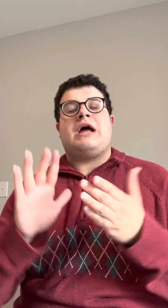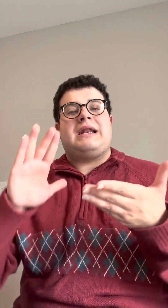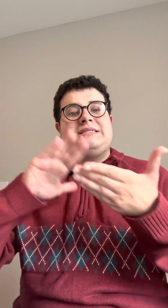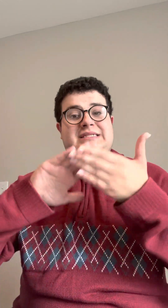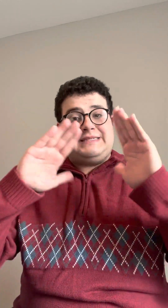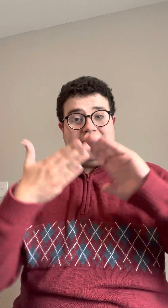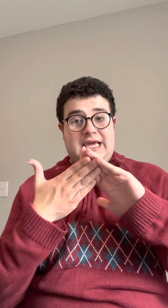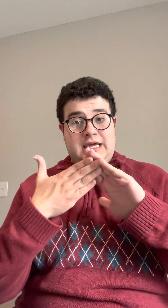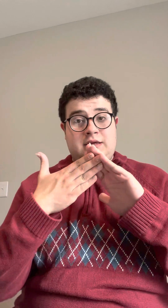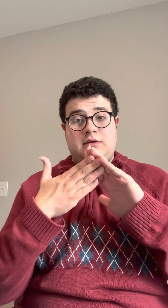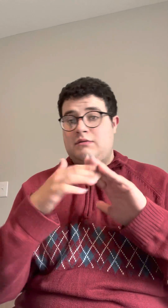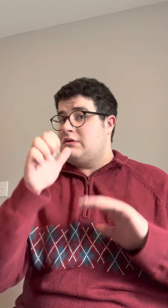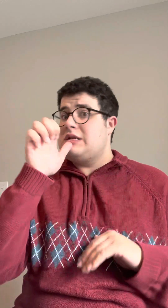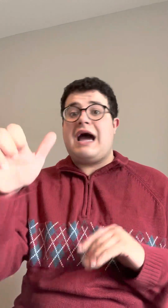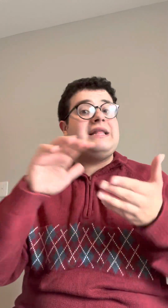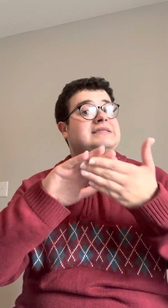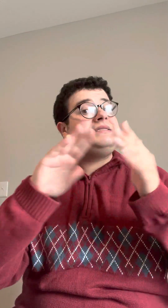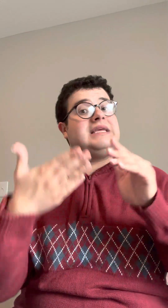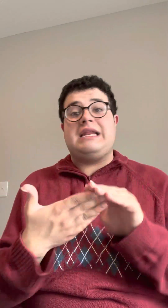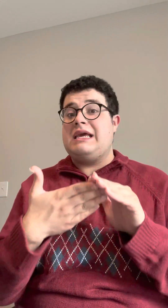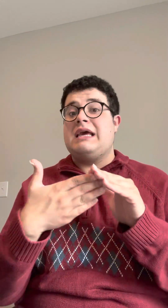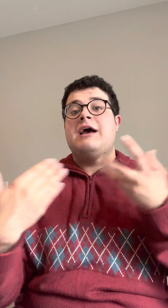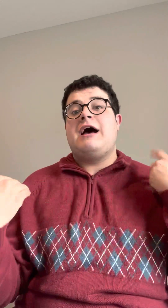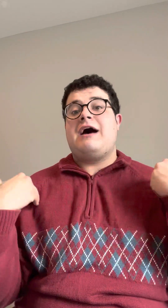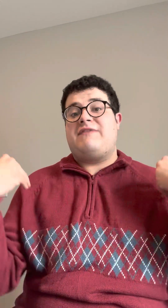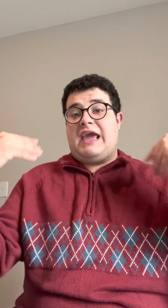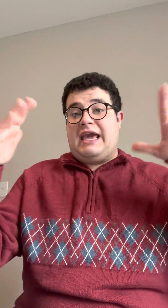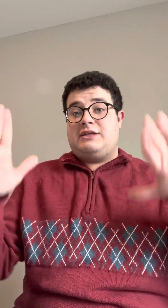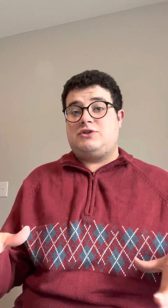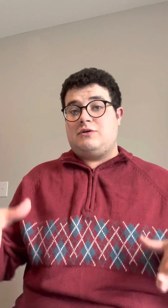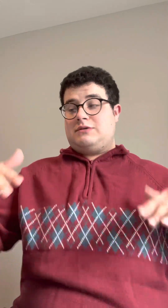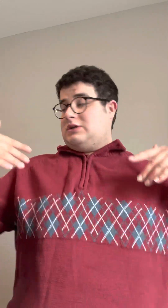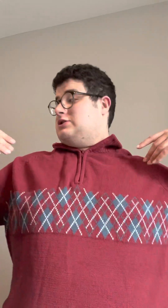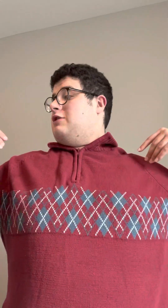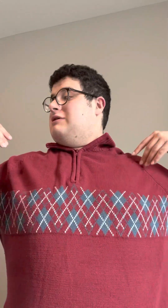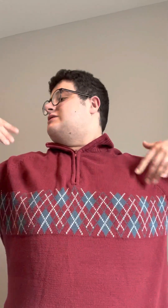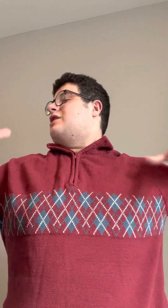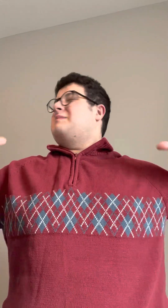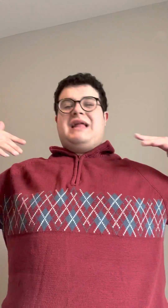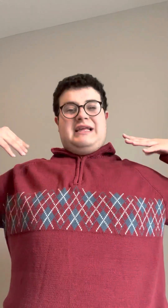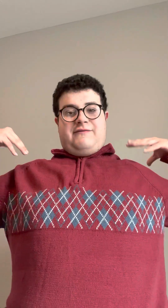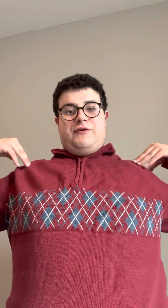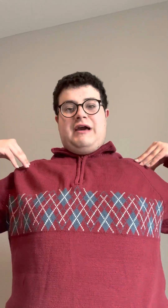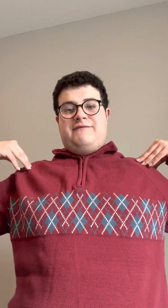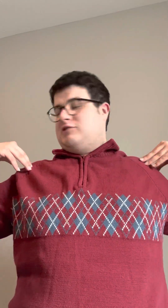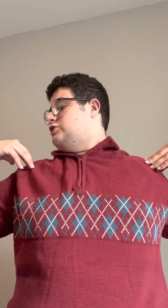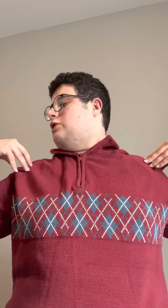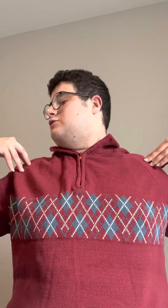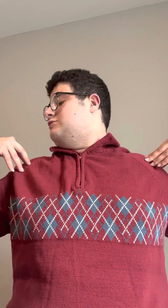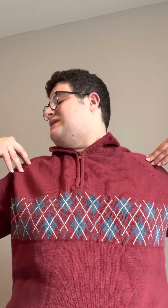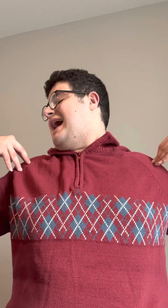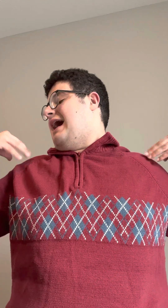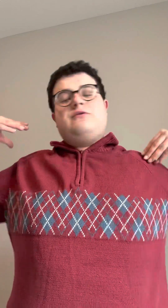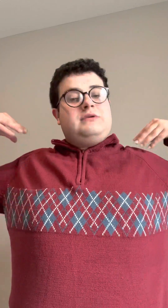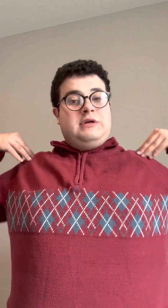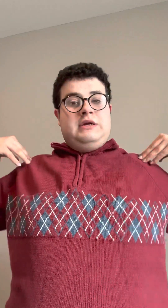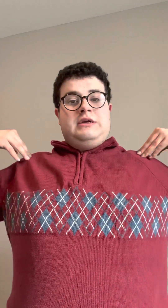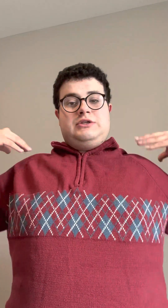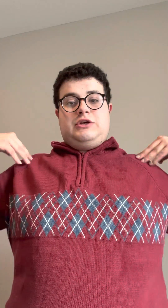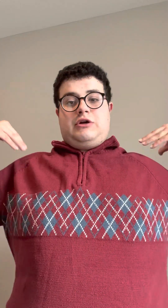a city, not city of angels. So it's going to be like if you have your shoulders out. So you're going to